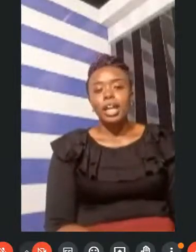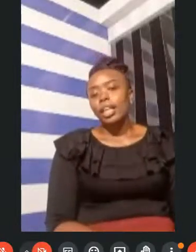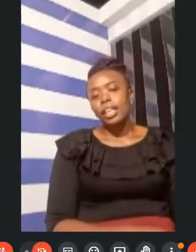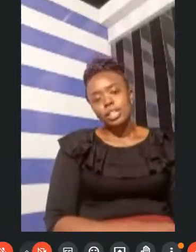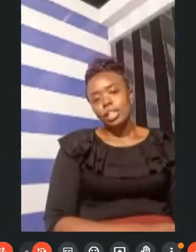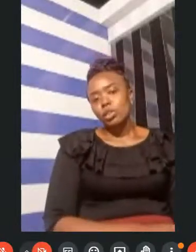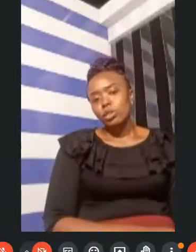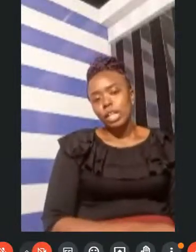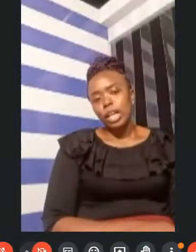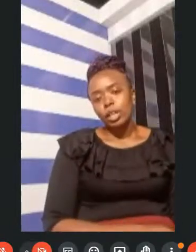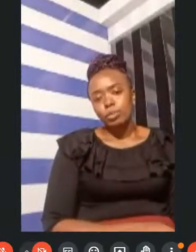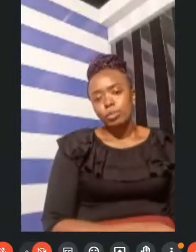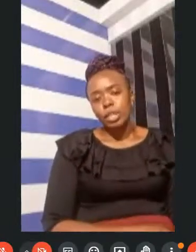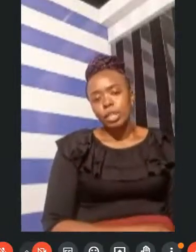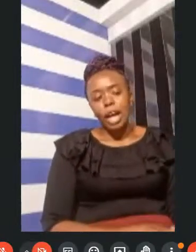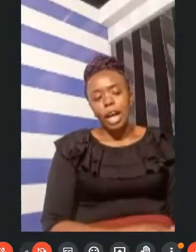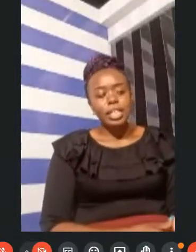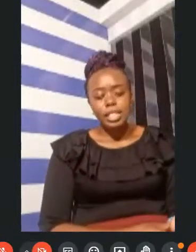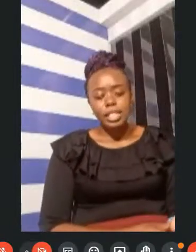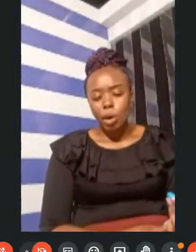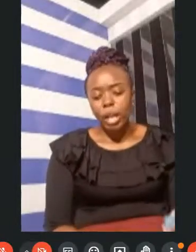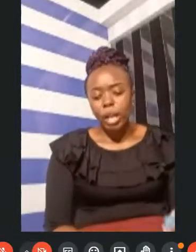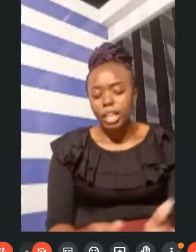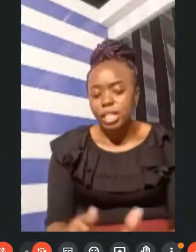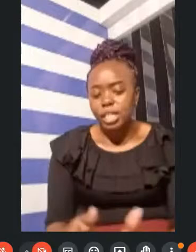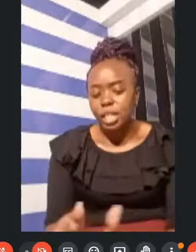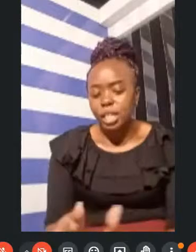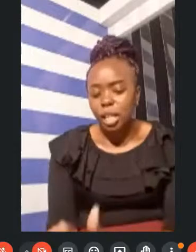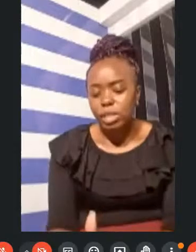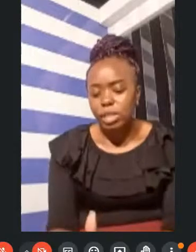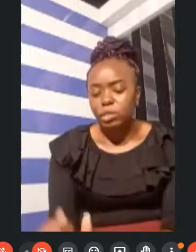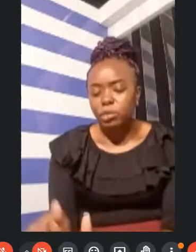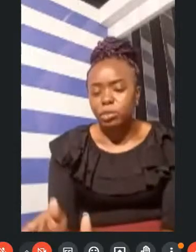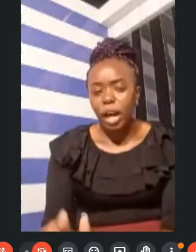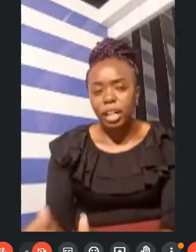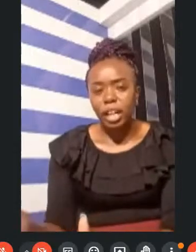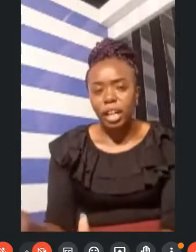196,000. Yeah, that is how you sign them. Hata inaweza kuwa